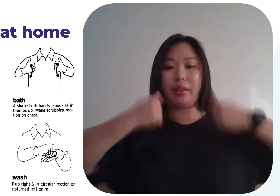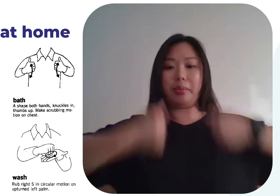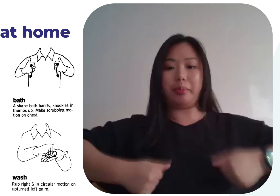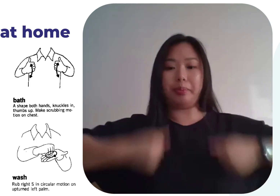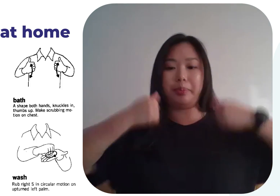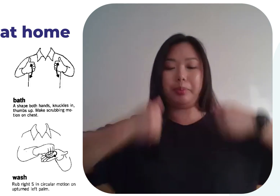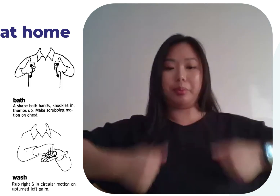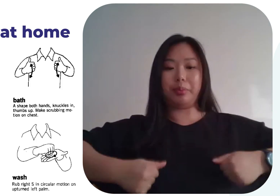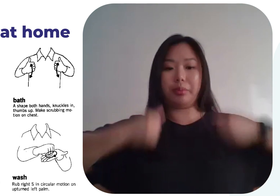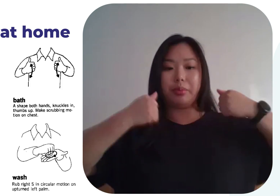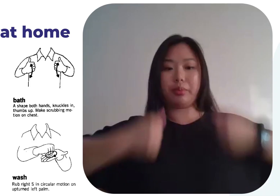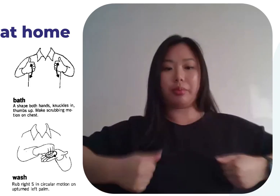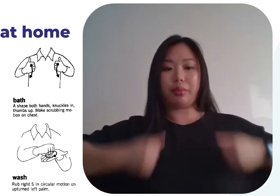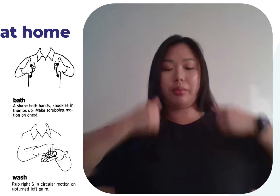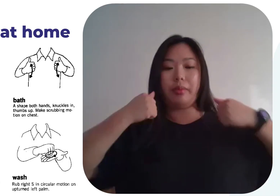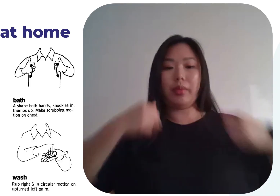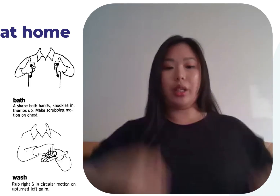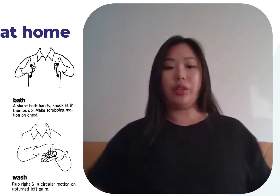Bath.